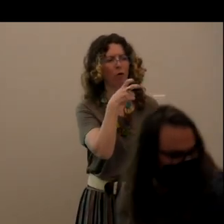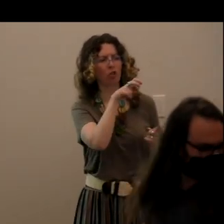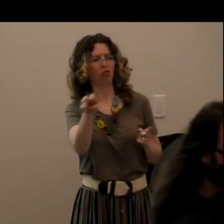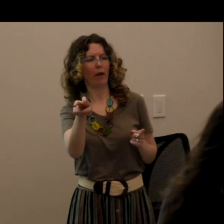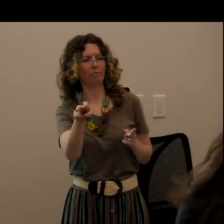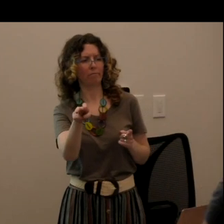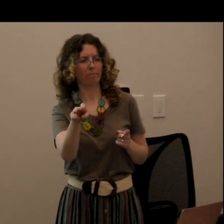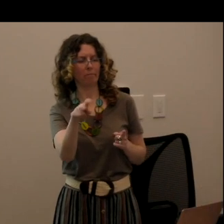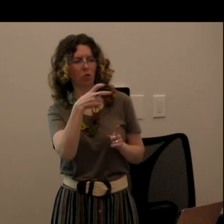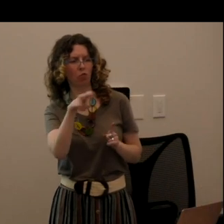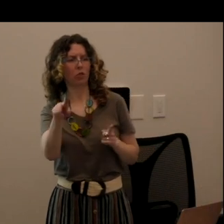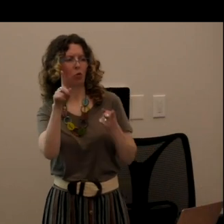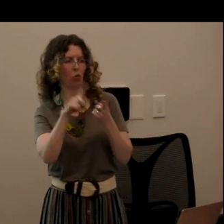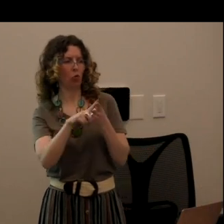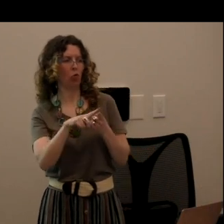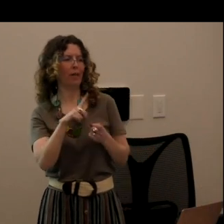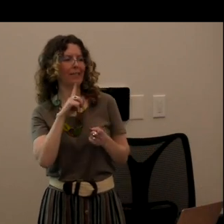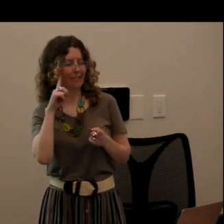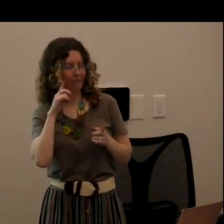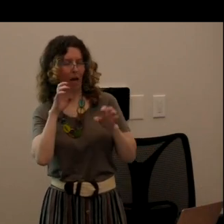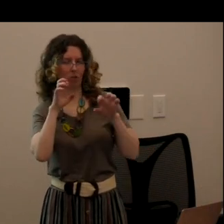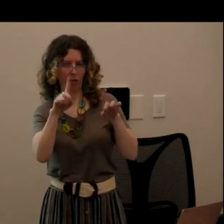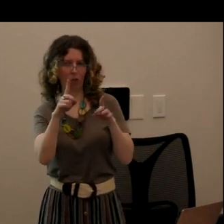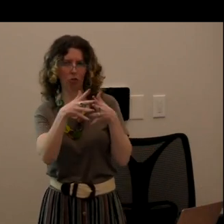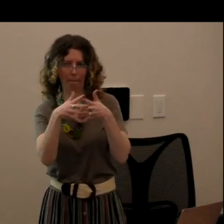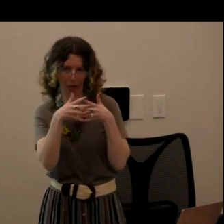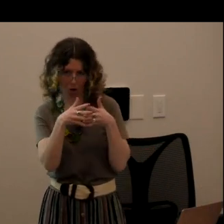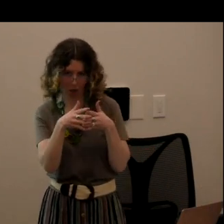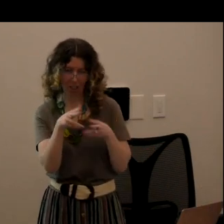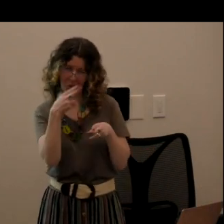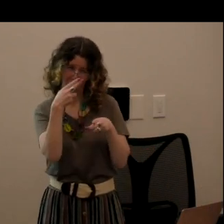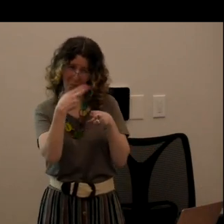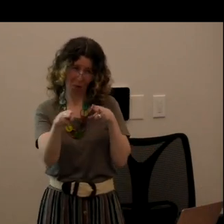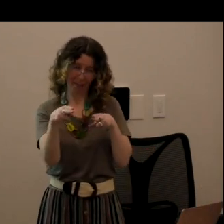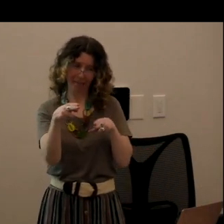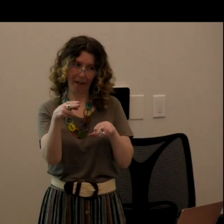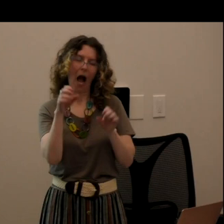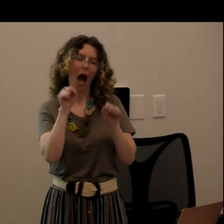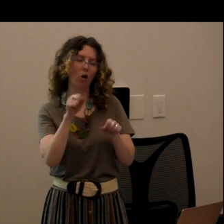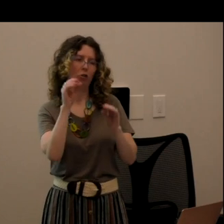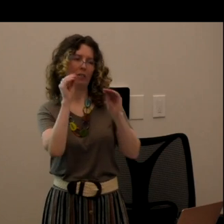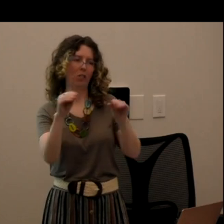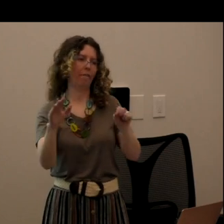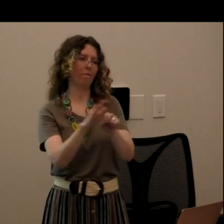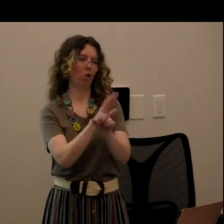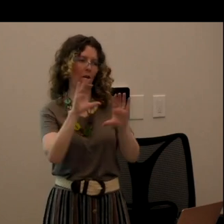a deaf in the classroom. Now we're going to transition to deaf education in America. Just briefly, I